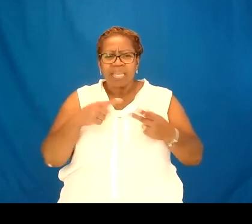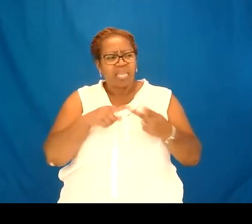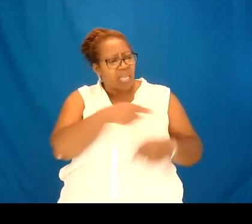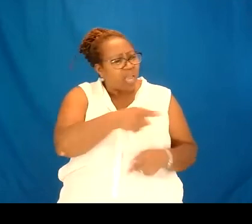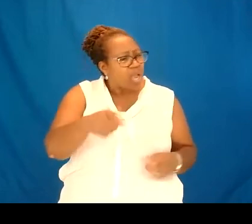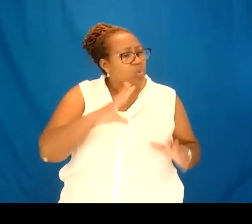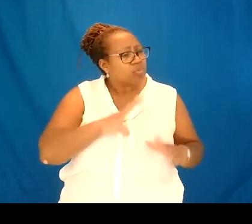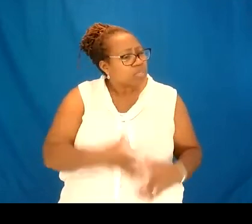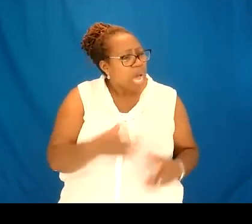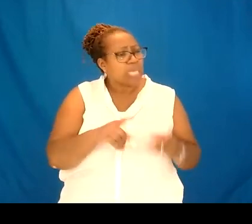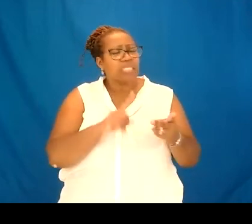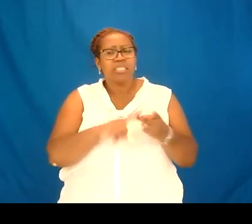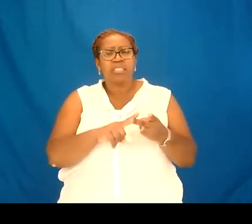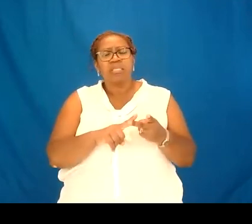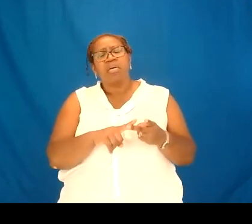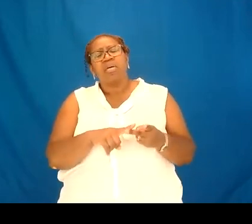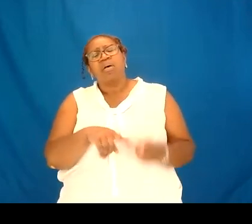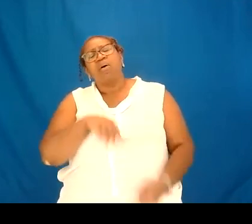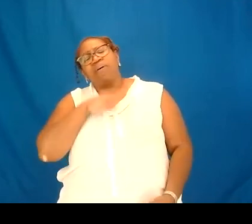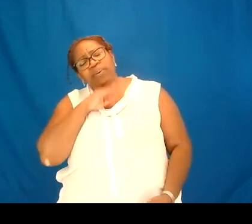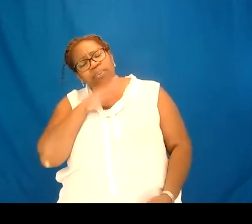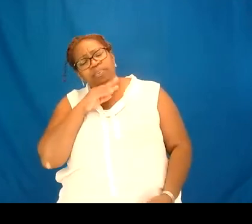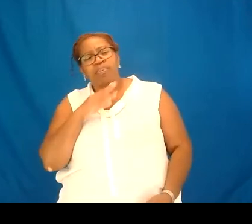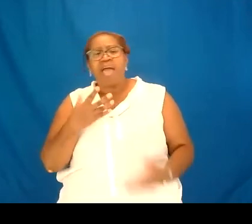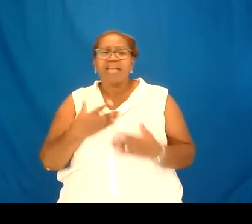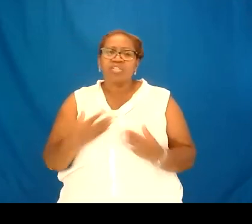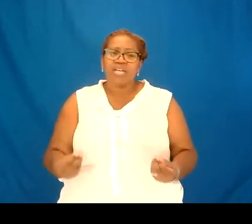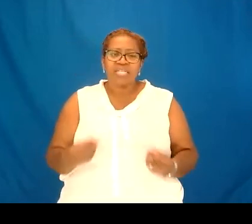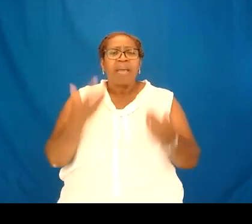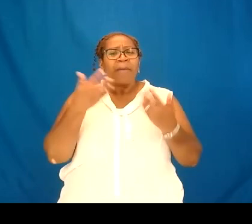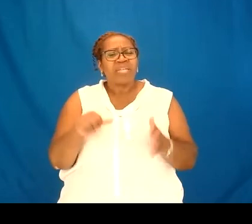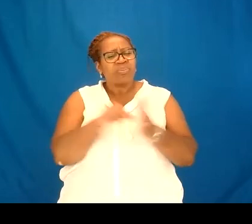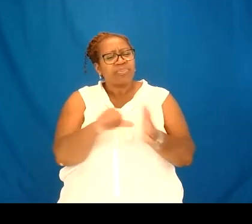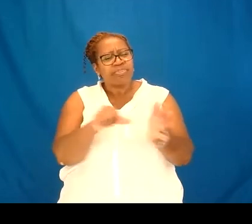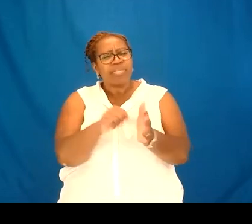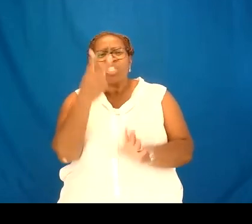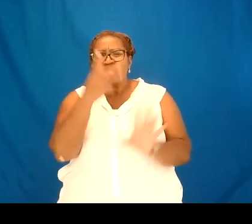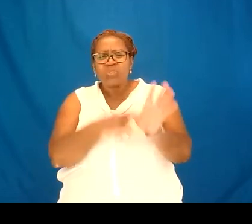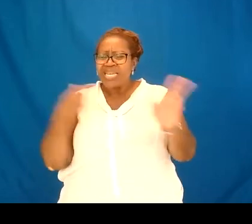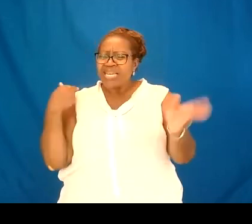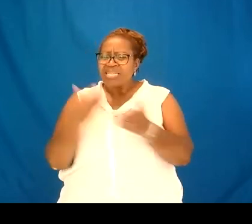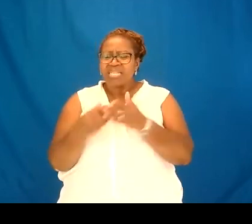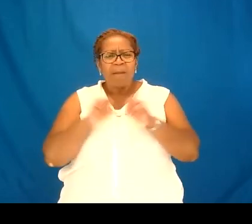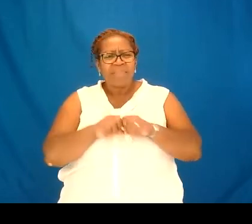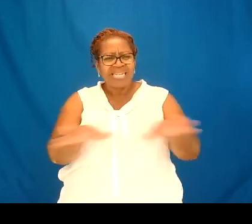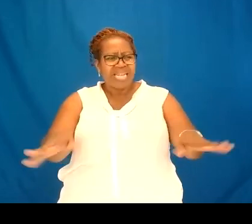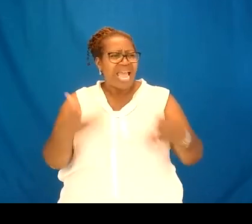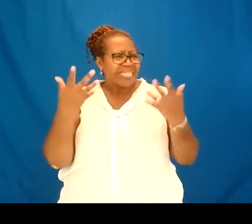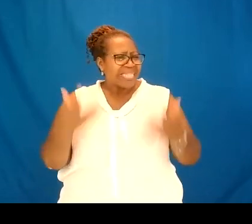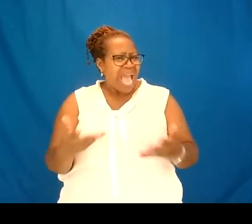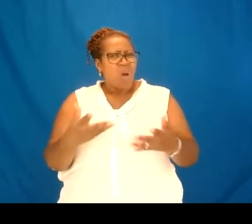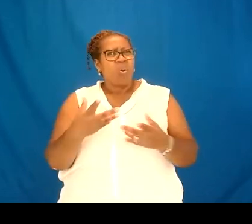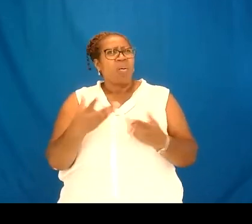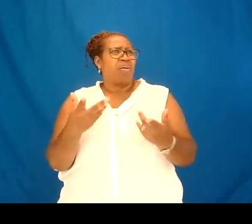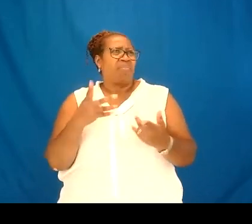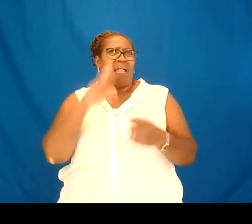are weary, you're exhausted. I mean, we've had a grueling 2 years of pandemics. We've now started hearing about energy prices.